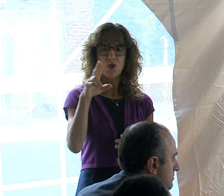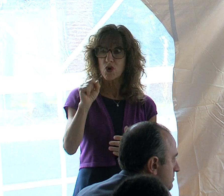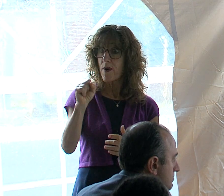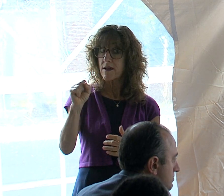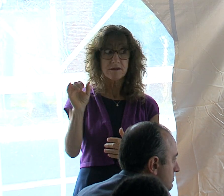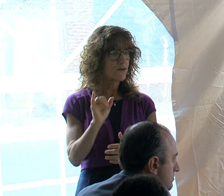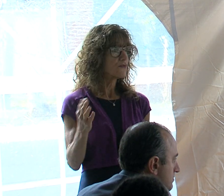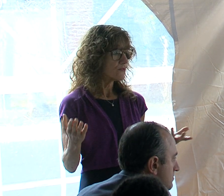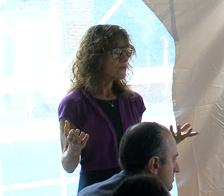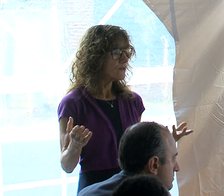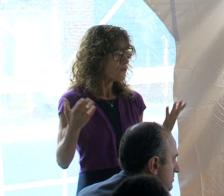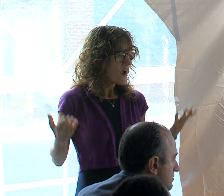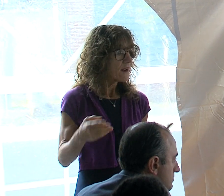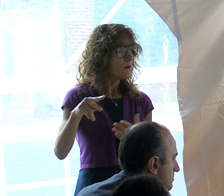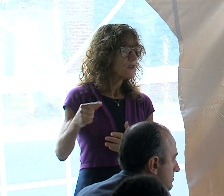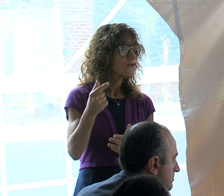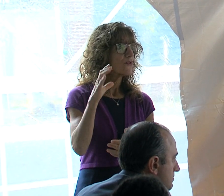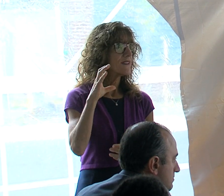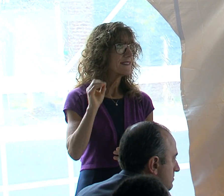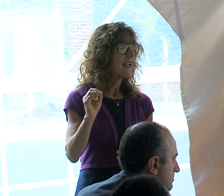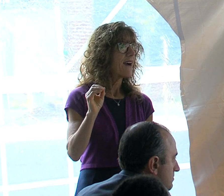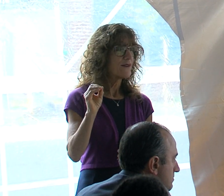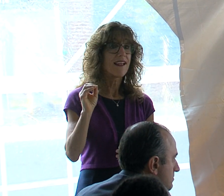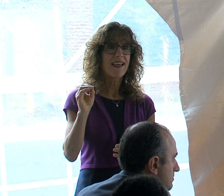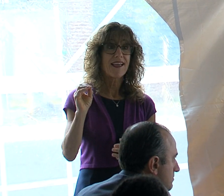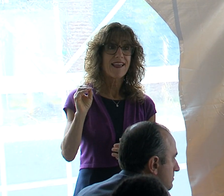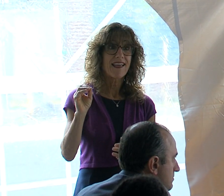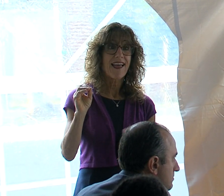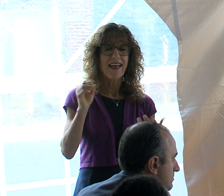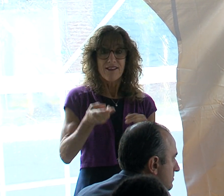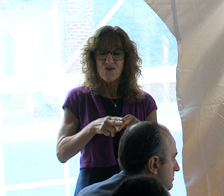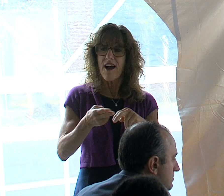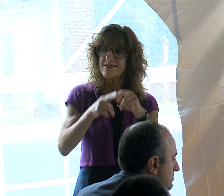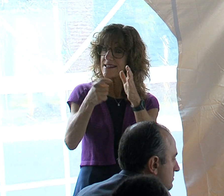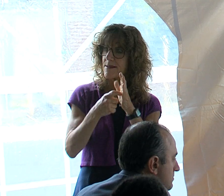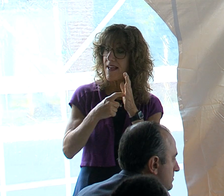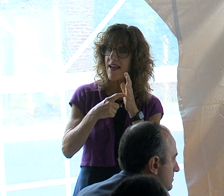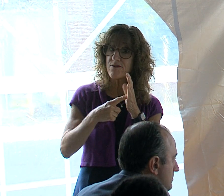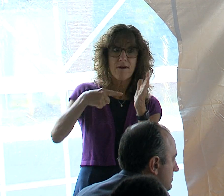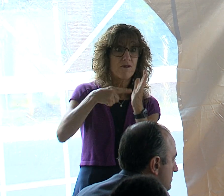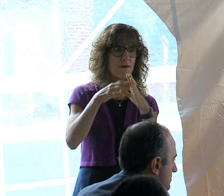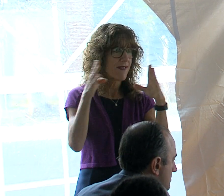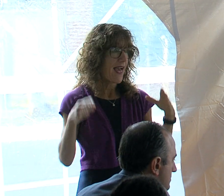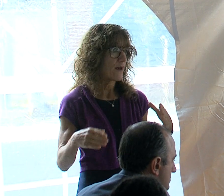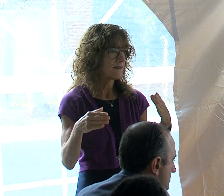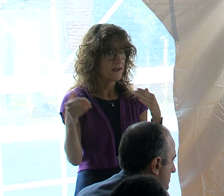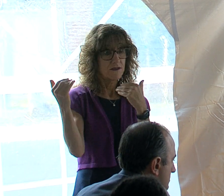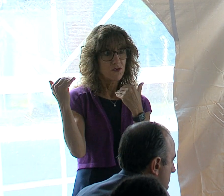States and right here in Prince George's County. As the rising demand for affordable housing continues to